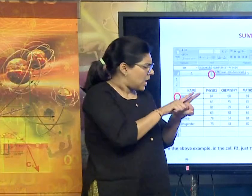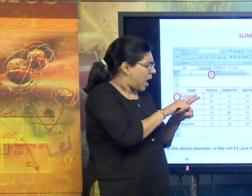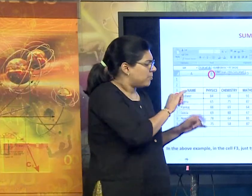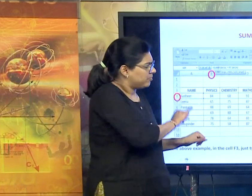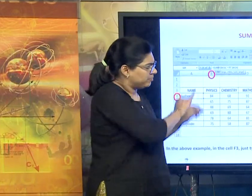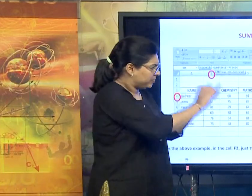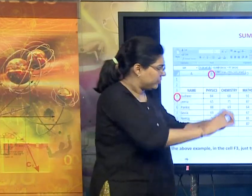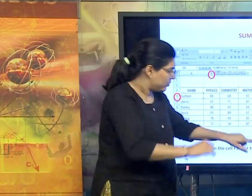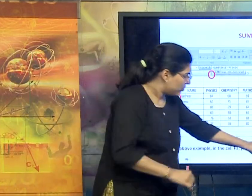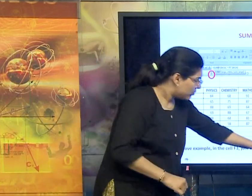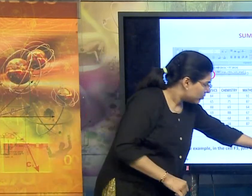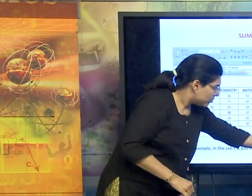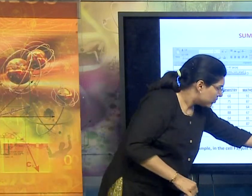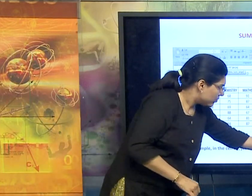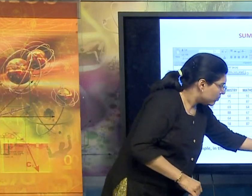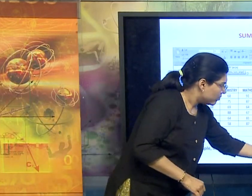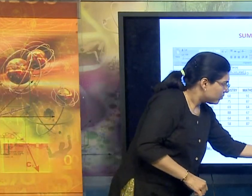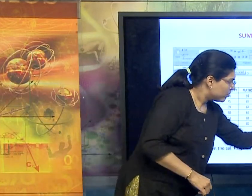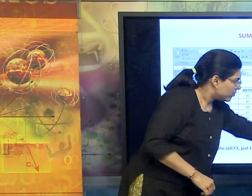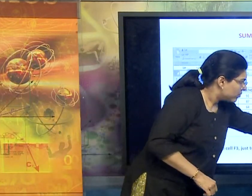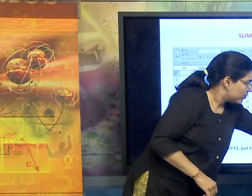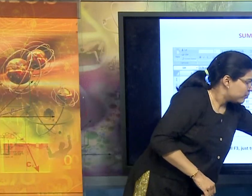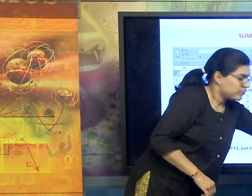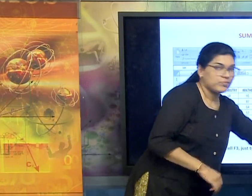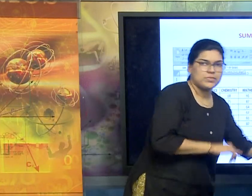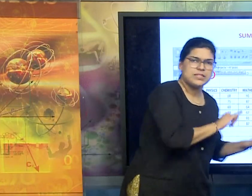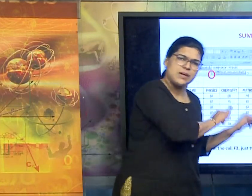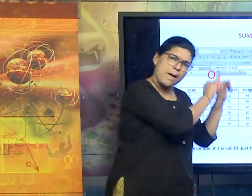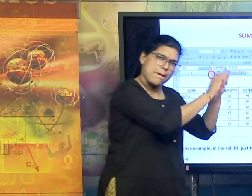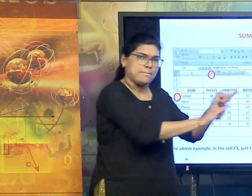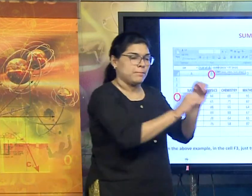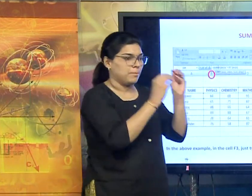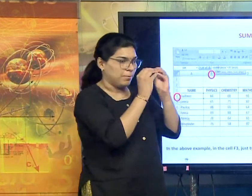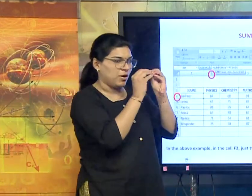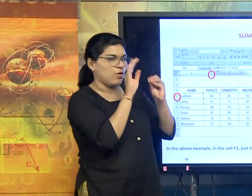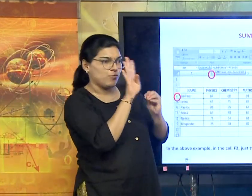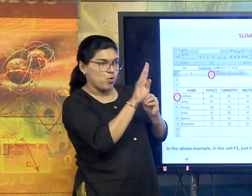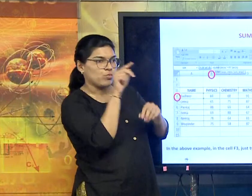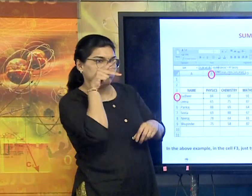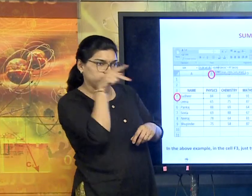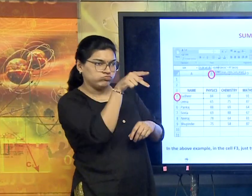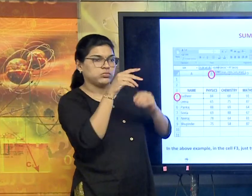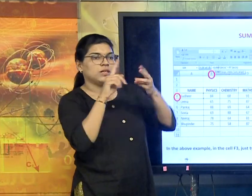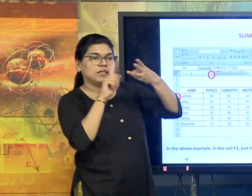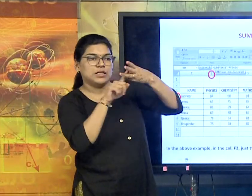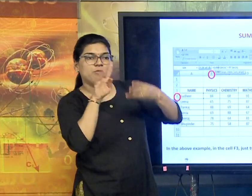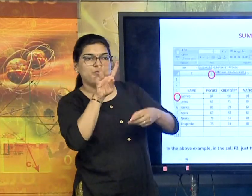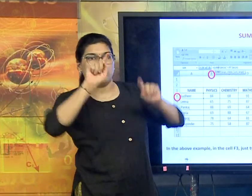inverted comma is a must. And then again comma, then from